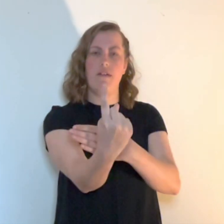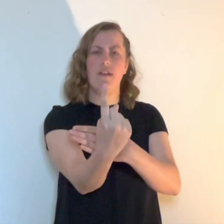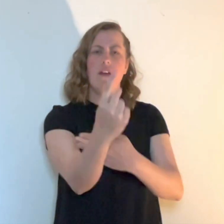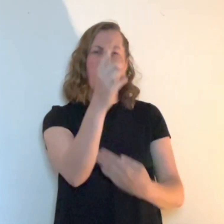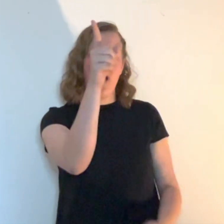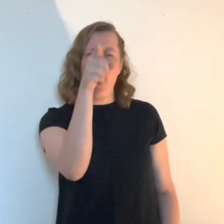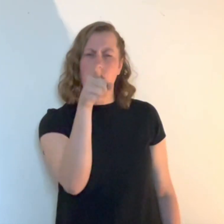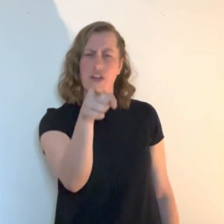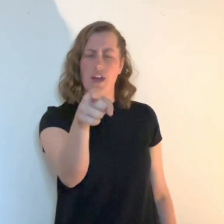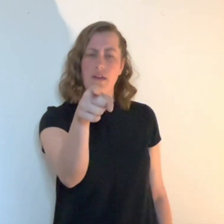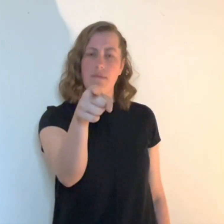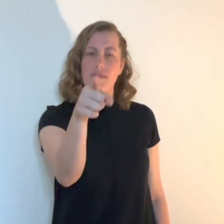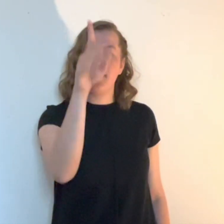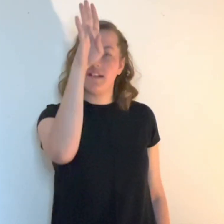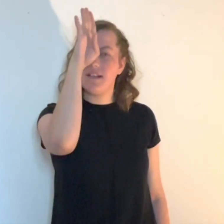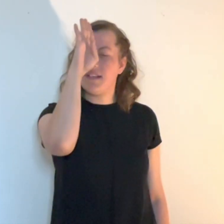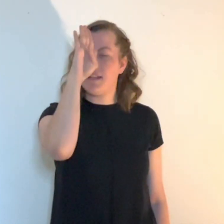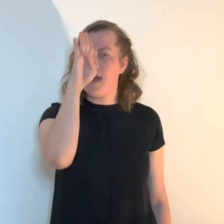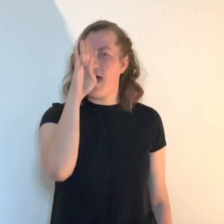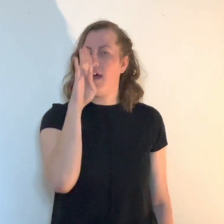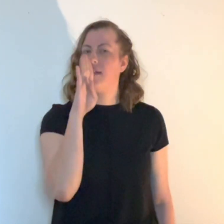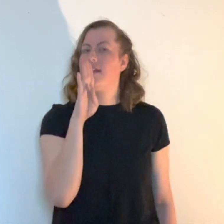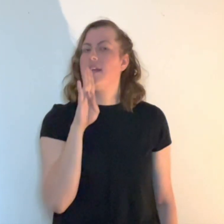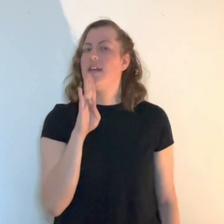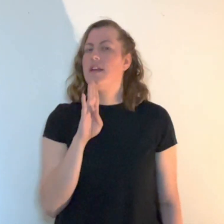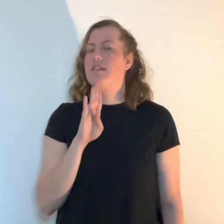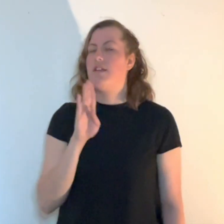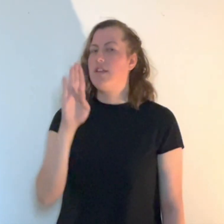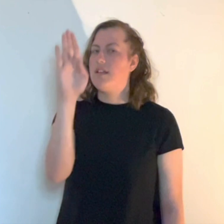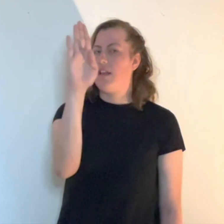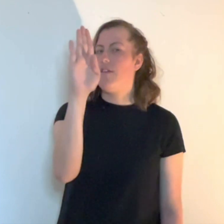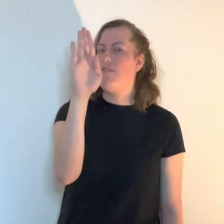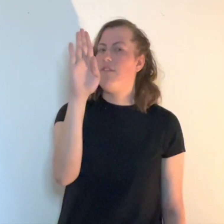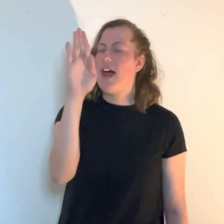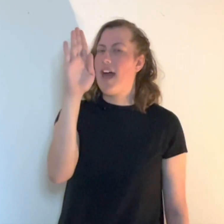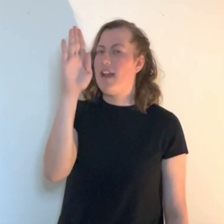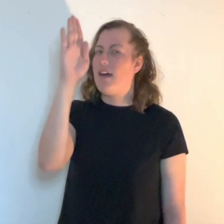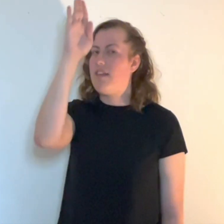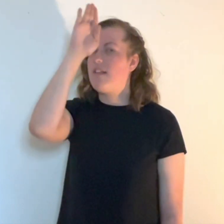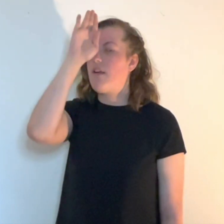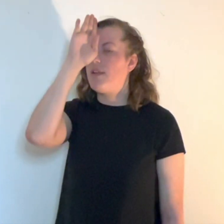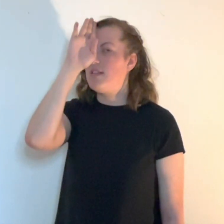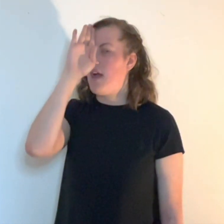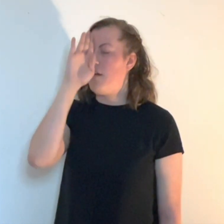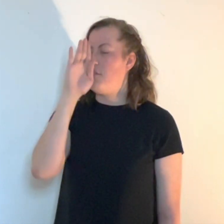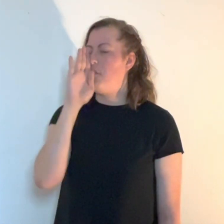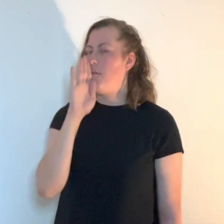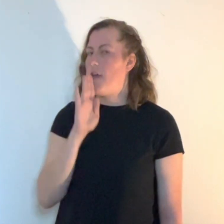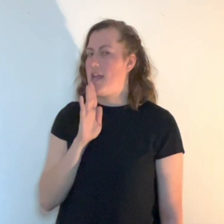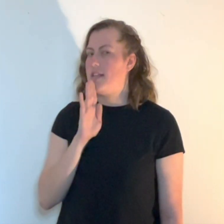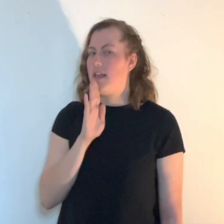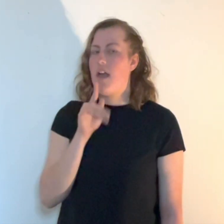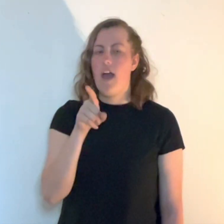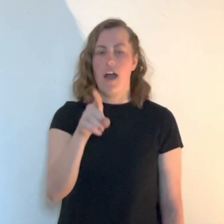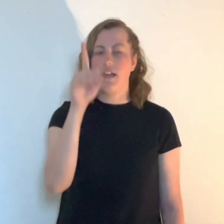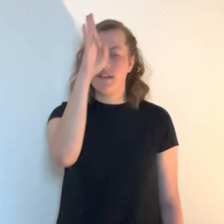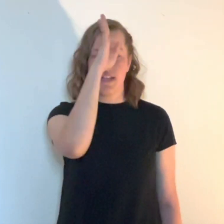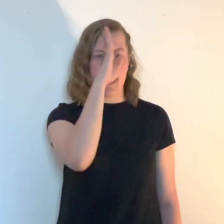Are you sad? So using your flat hand like this Going down on your face Are you sad?